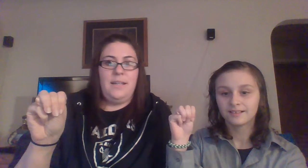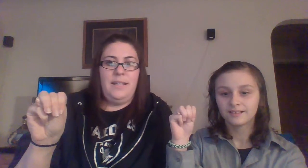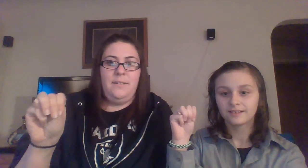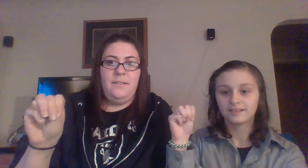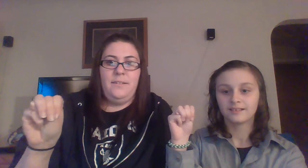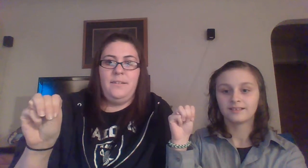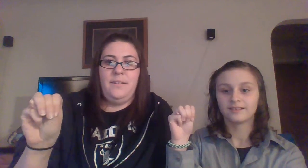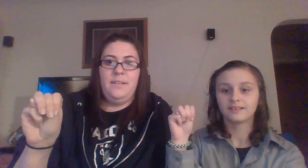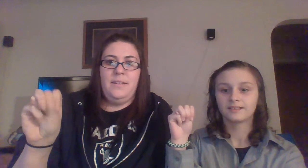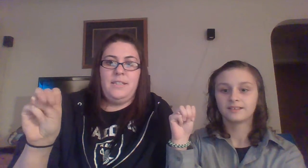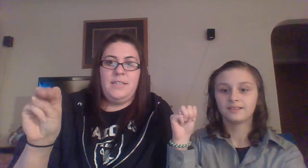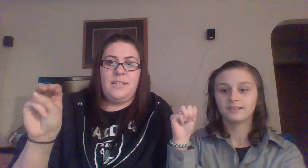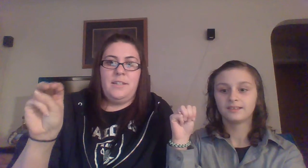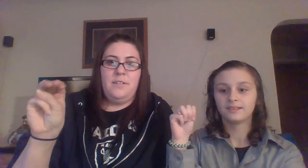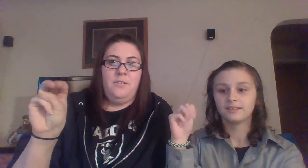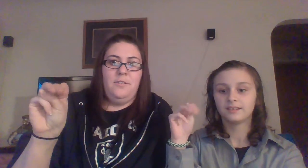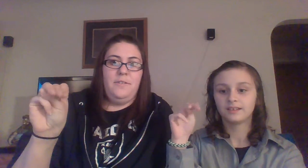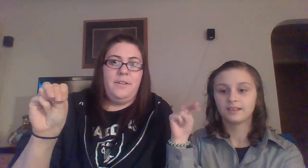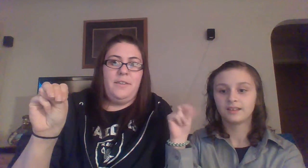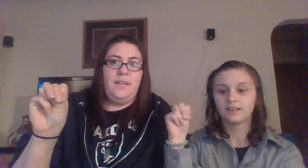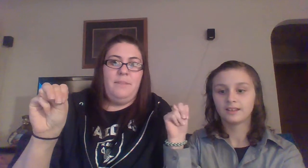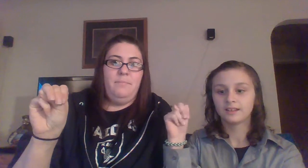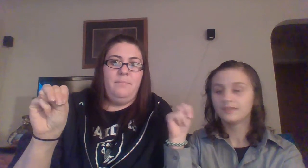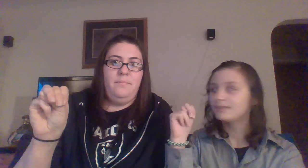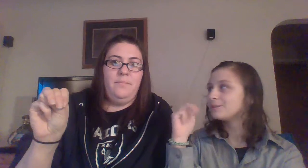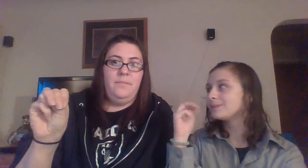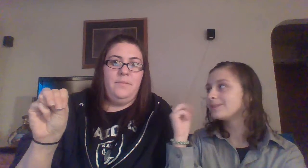it. It's just going to go over your thumb.